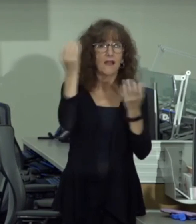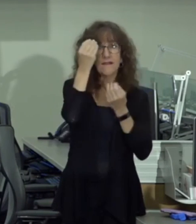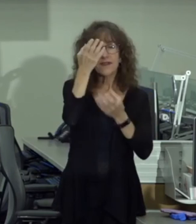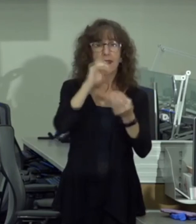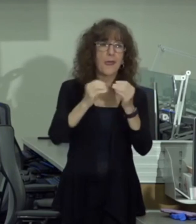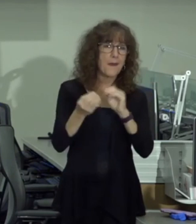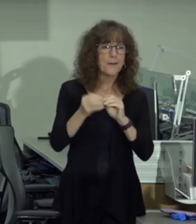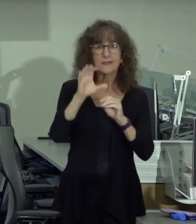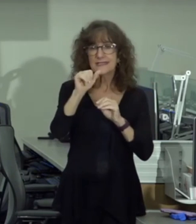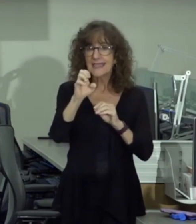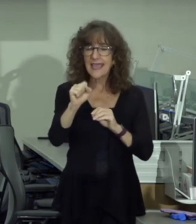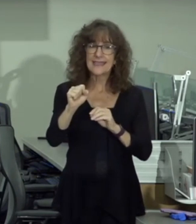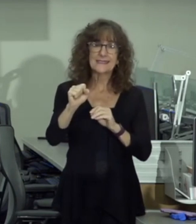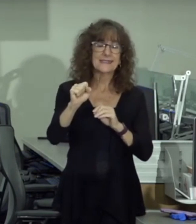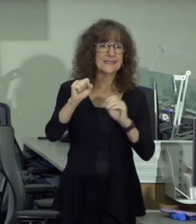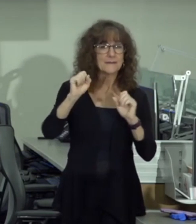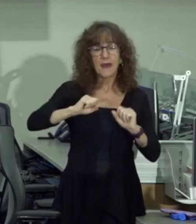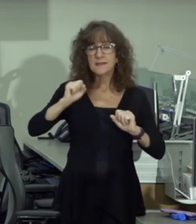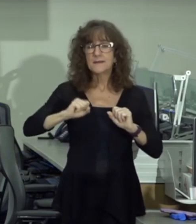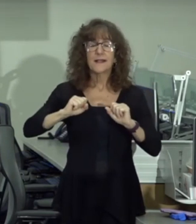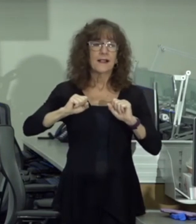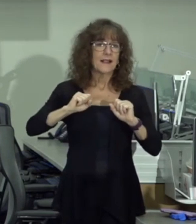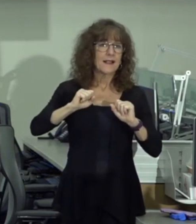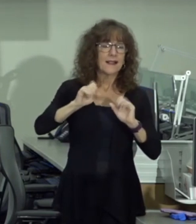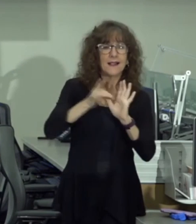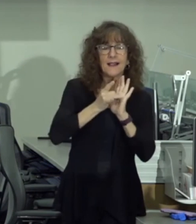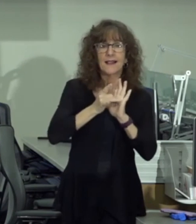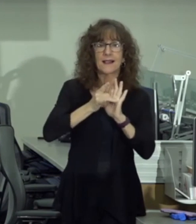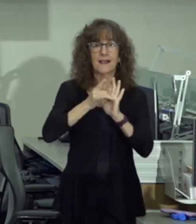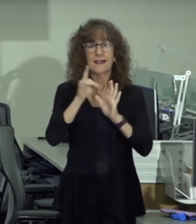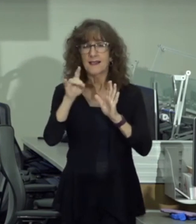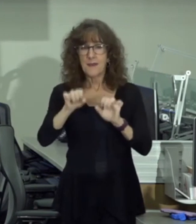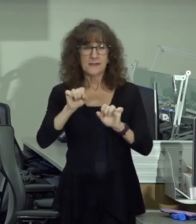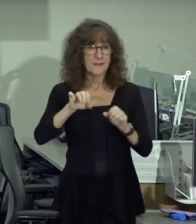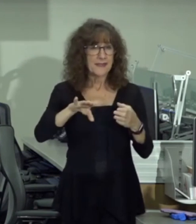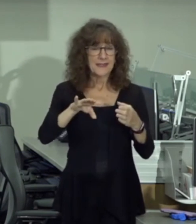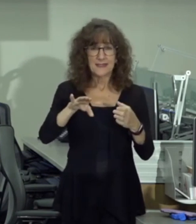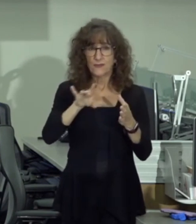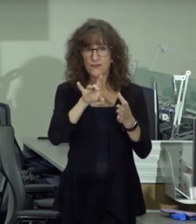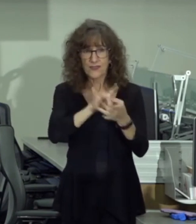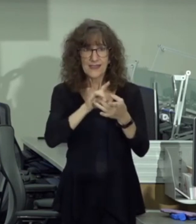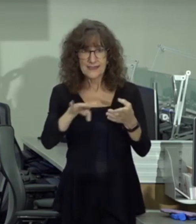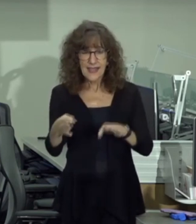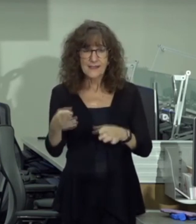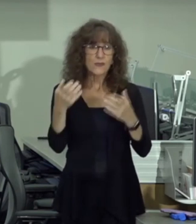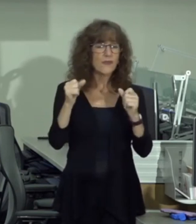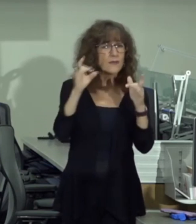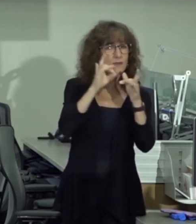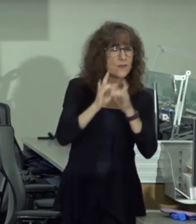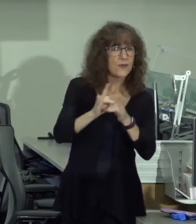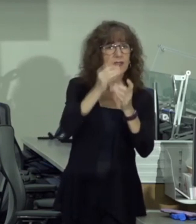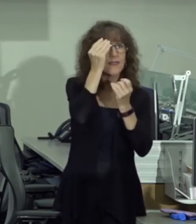about cases, about possible related deaths, and really what we're all doing is the best we can to coordinate